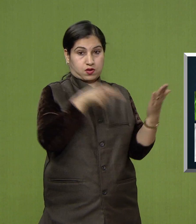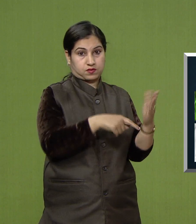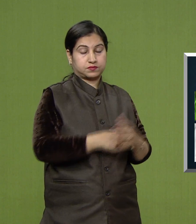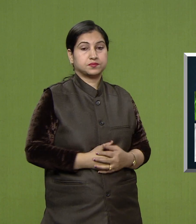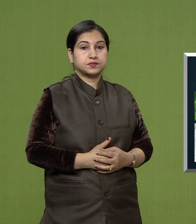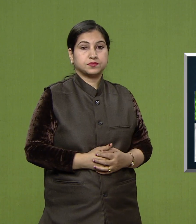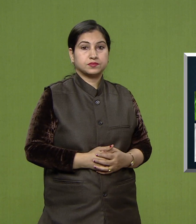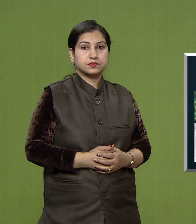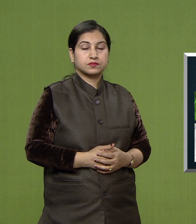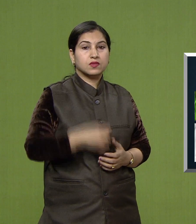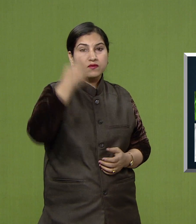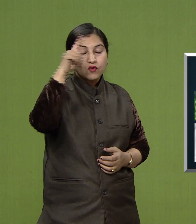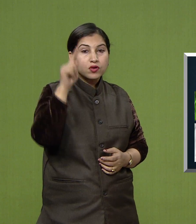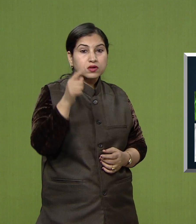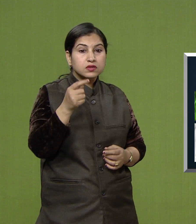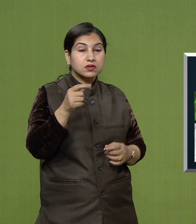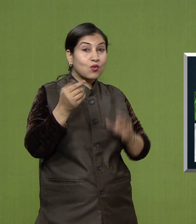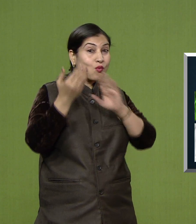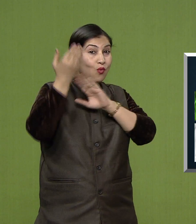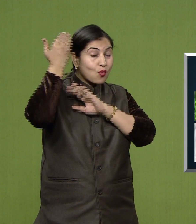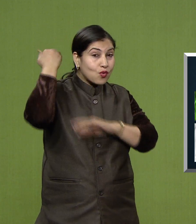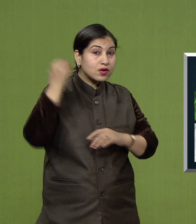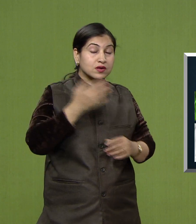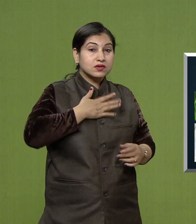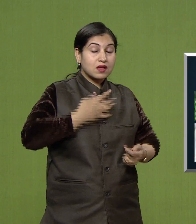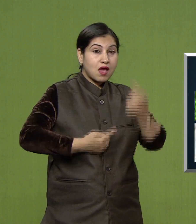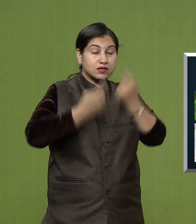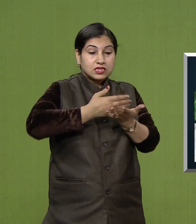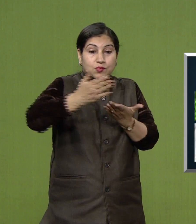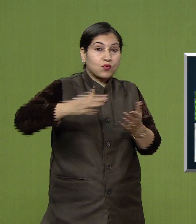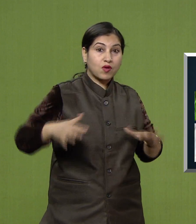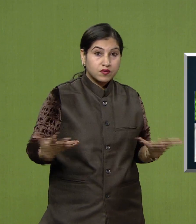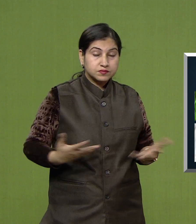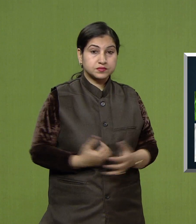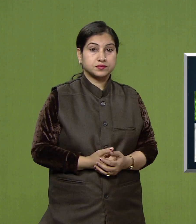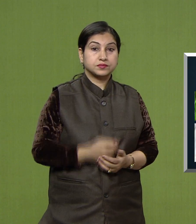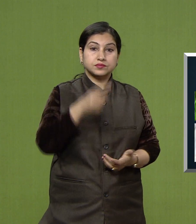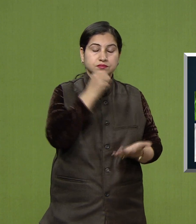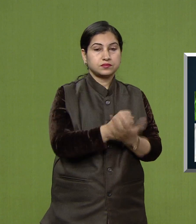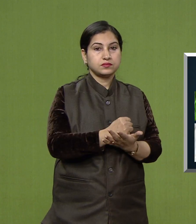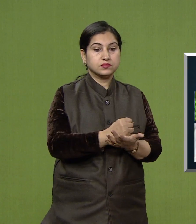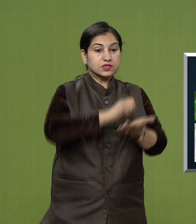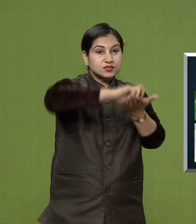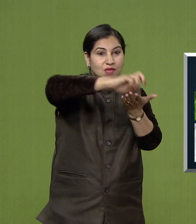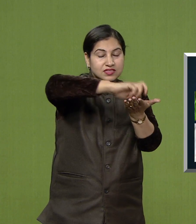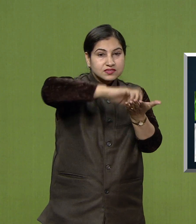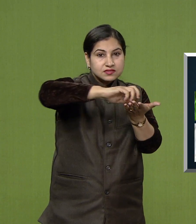For removing old grass stains from white and colored cotton cloths, you need to sponge the stain portion with